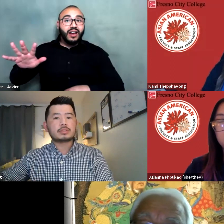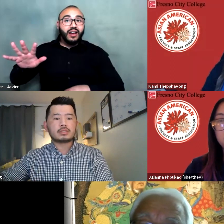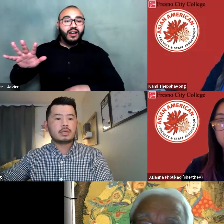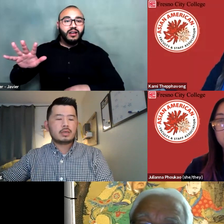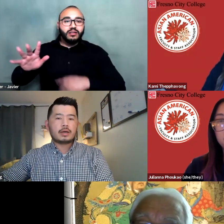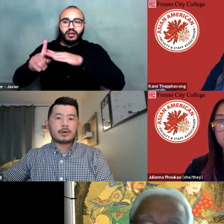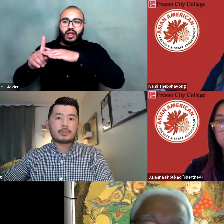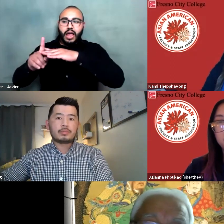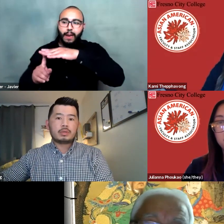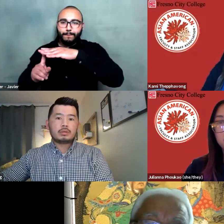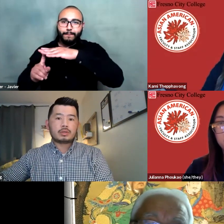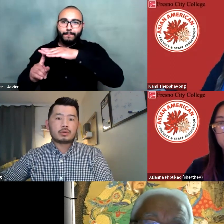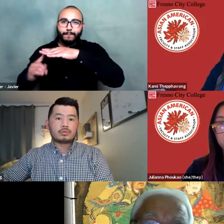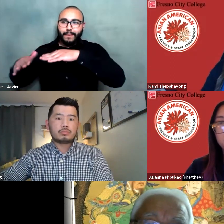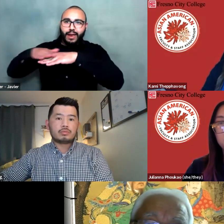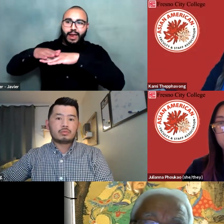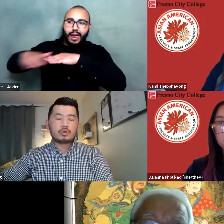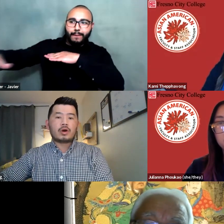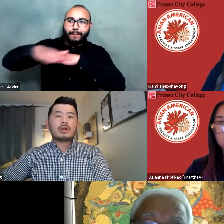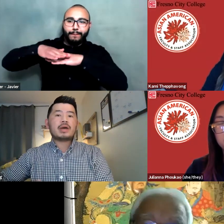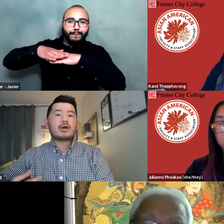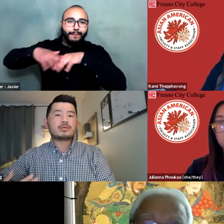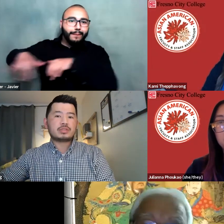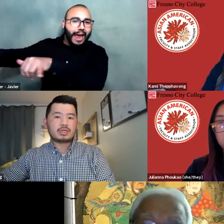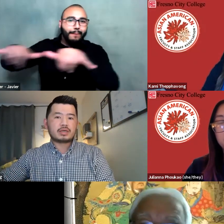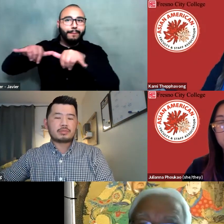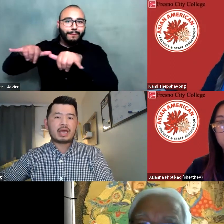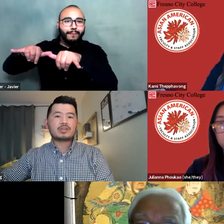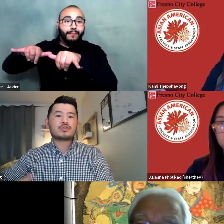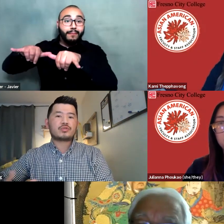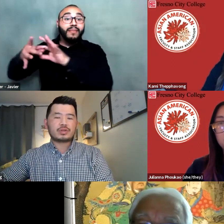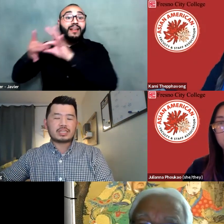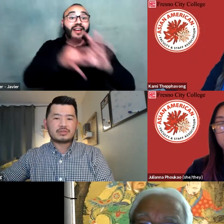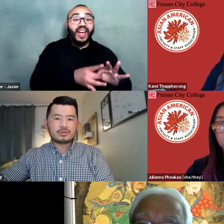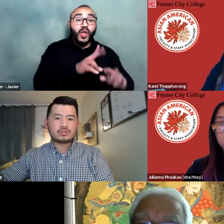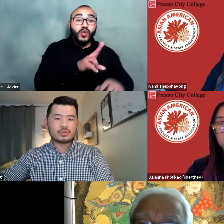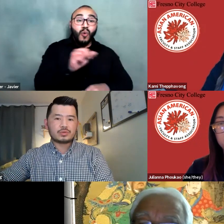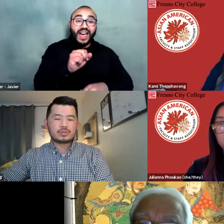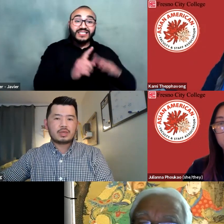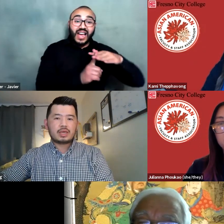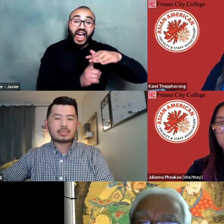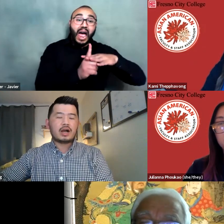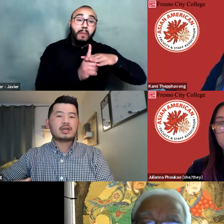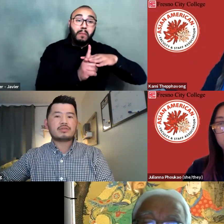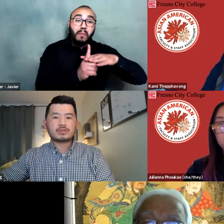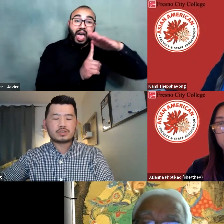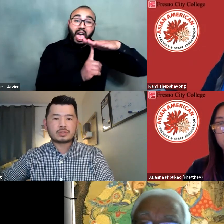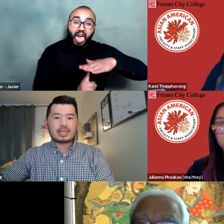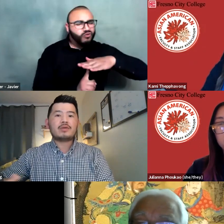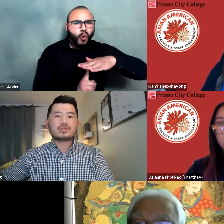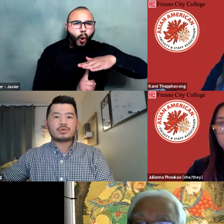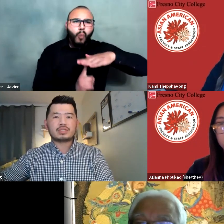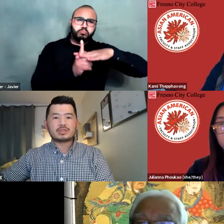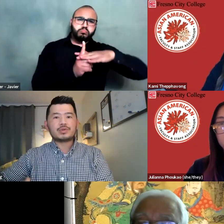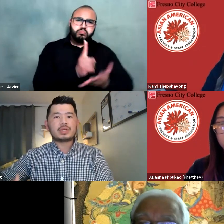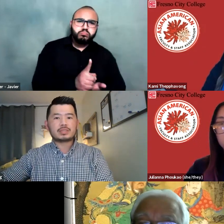the opposite. Um, you know, you are empowered to speak up. Extroverted individuals and talkative individuals,